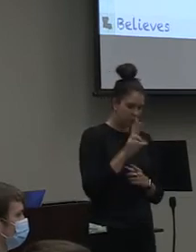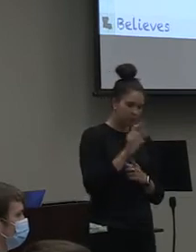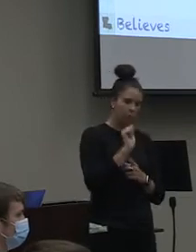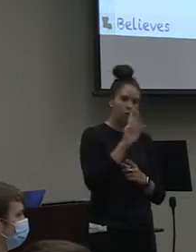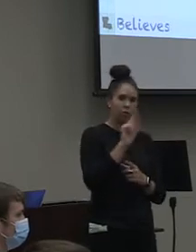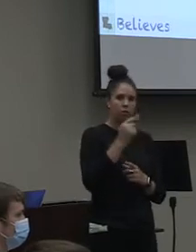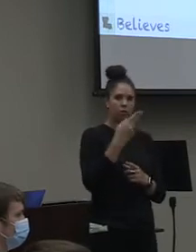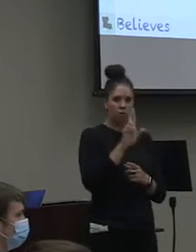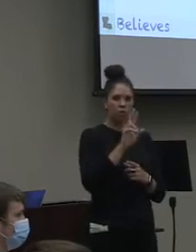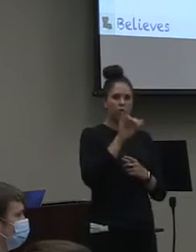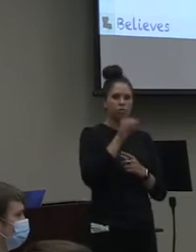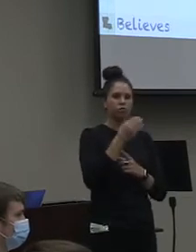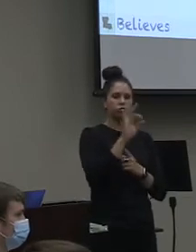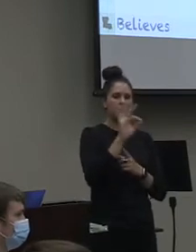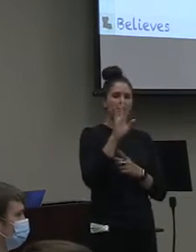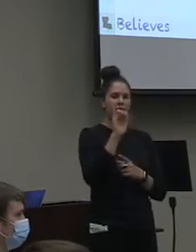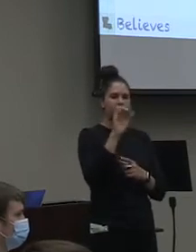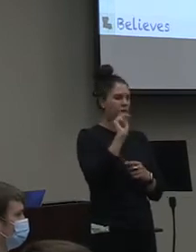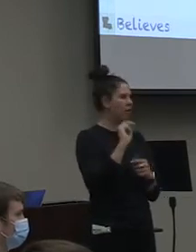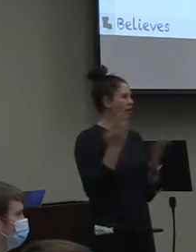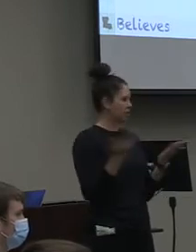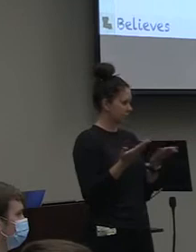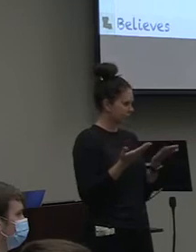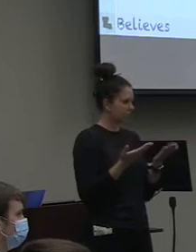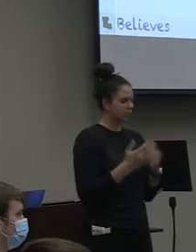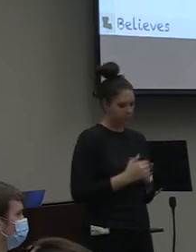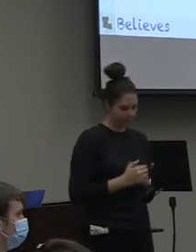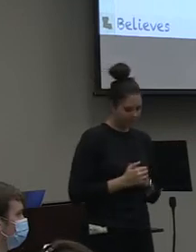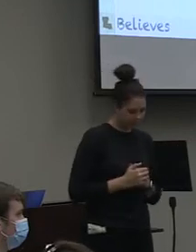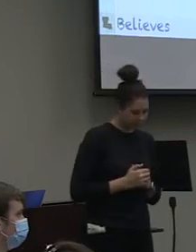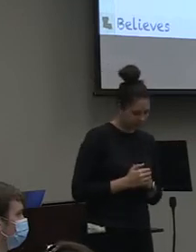Dr. Arthur Joffreon. Here.